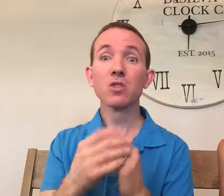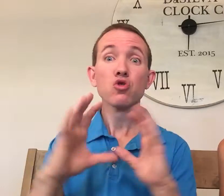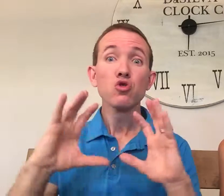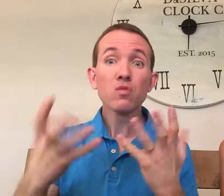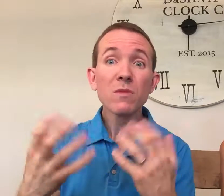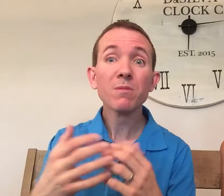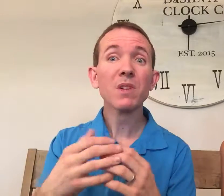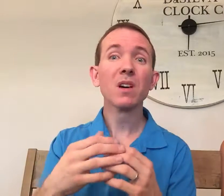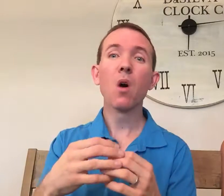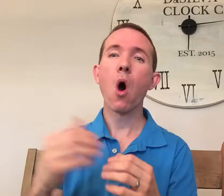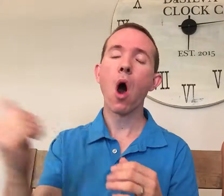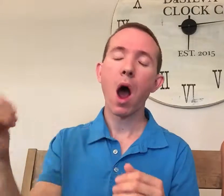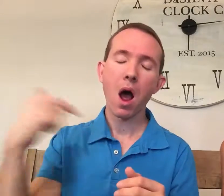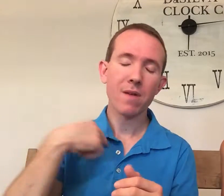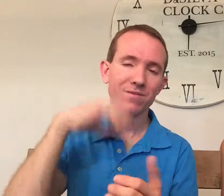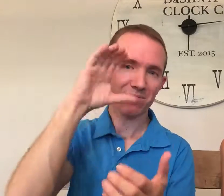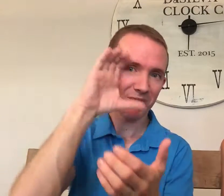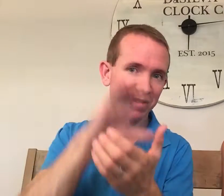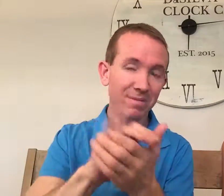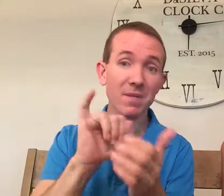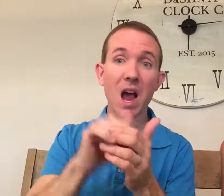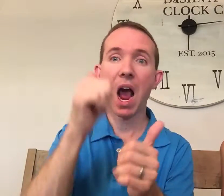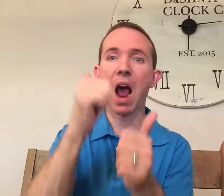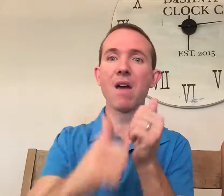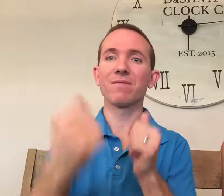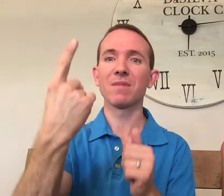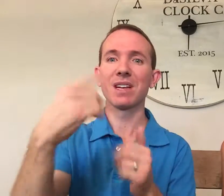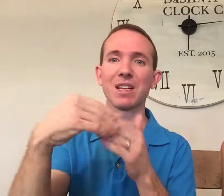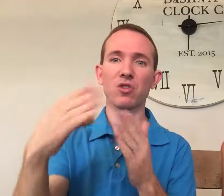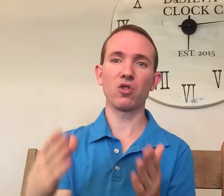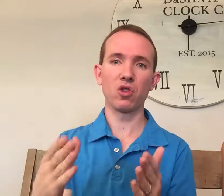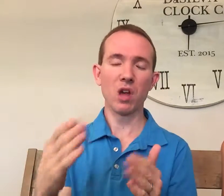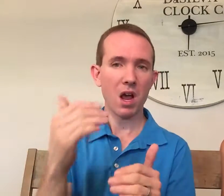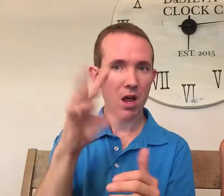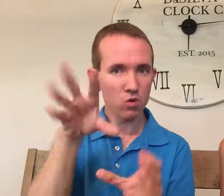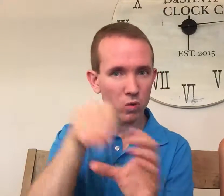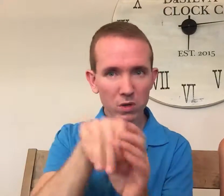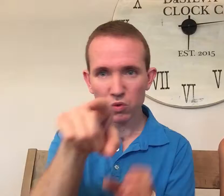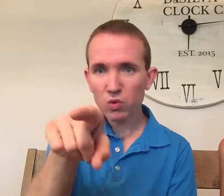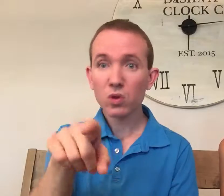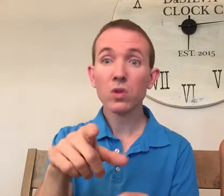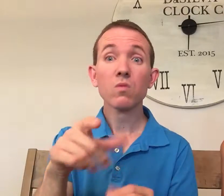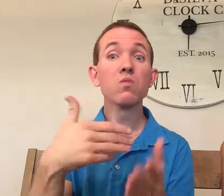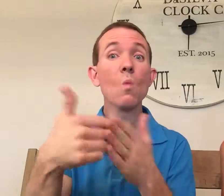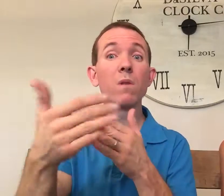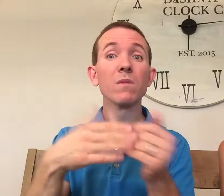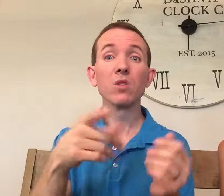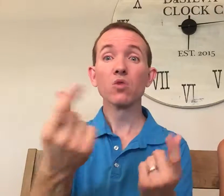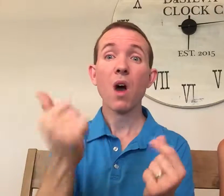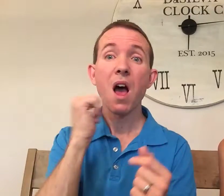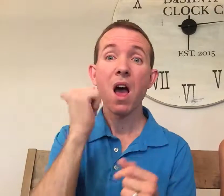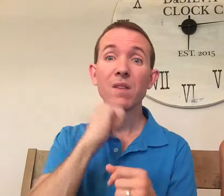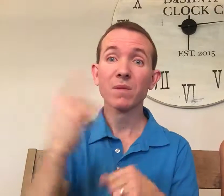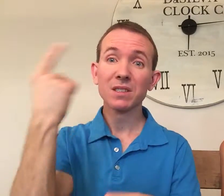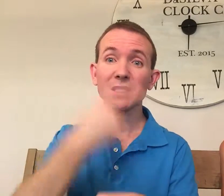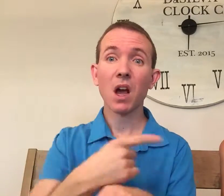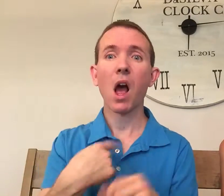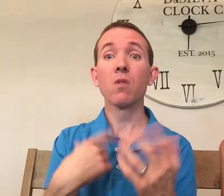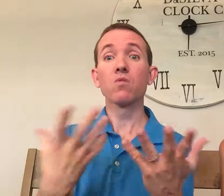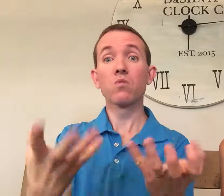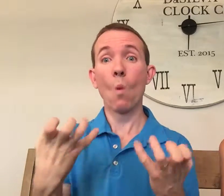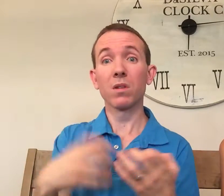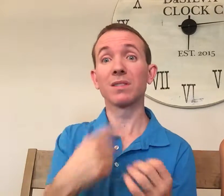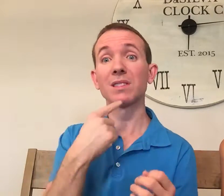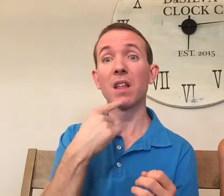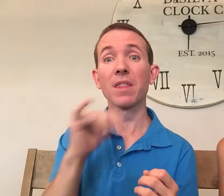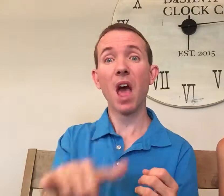school, organizations, groups. I believe that everyone is a leader, including you, whatever it is that you